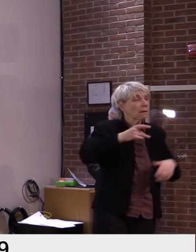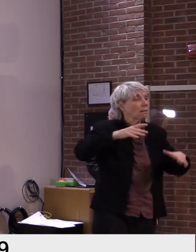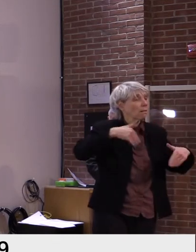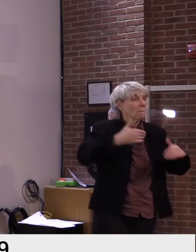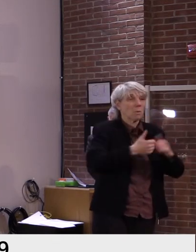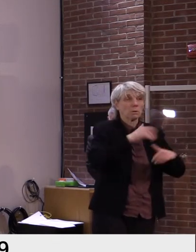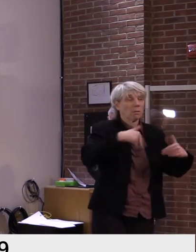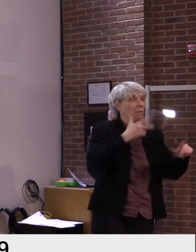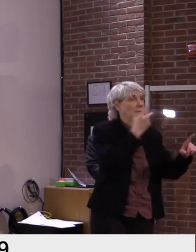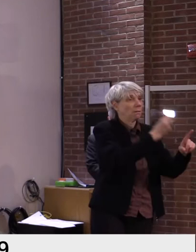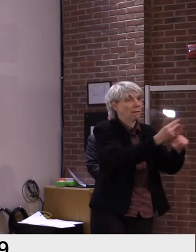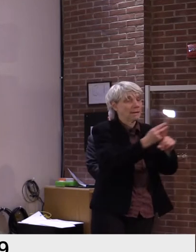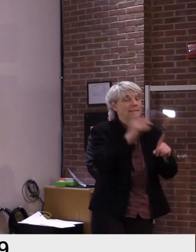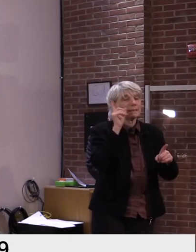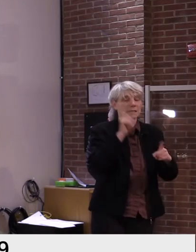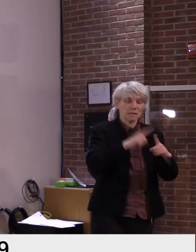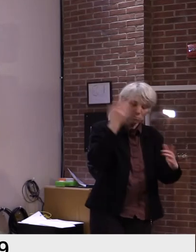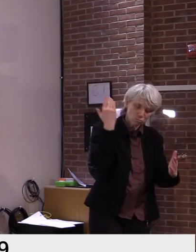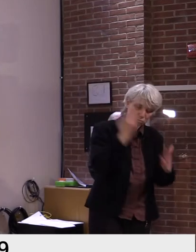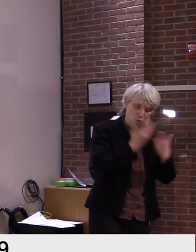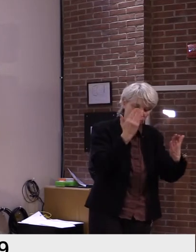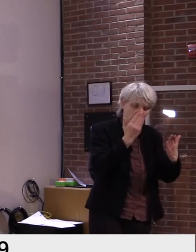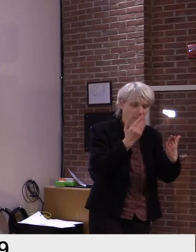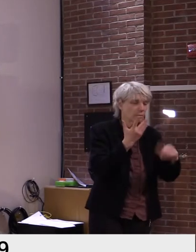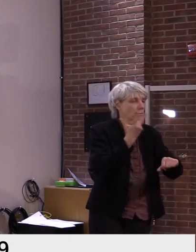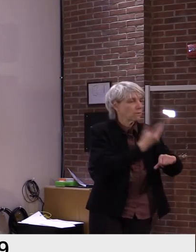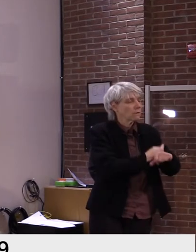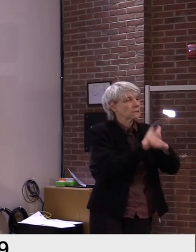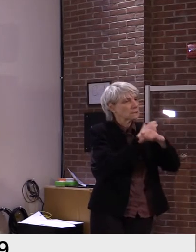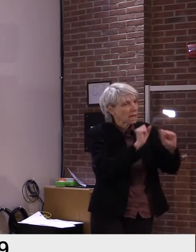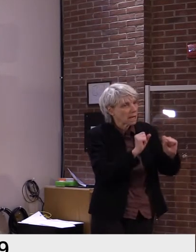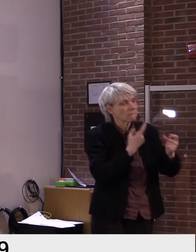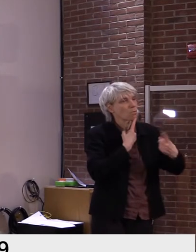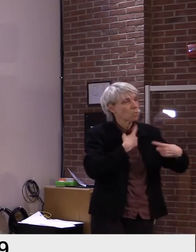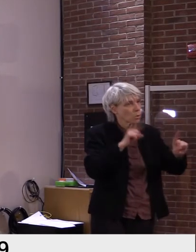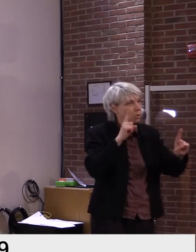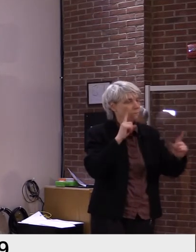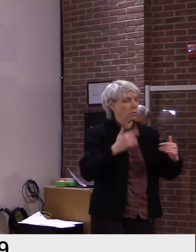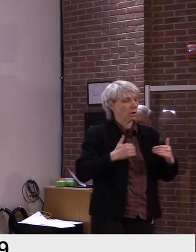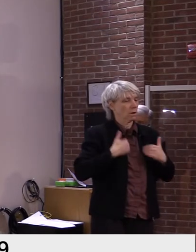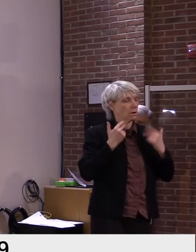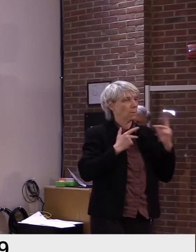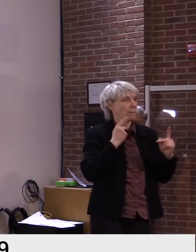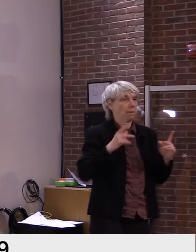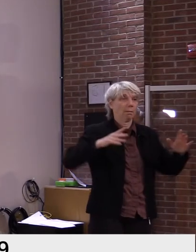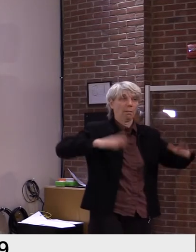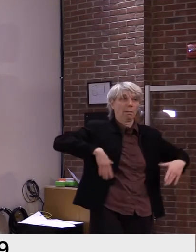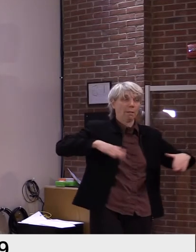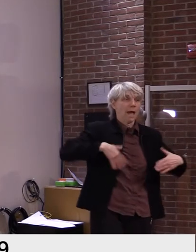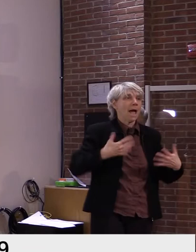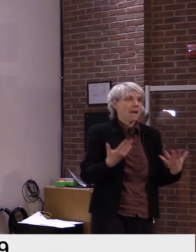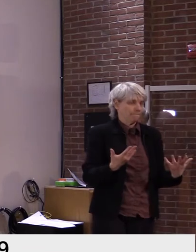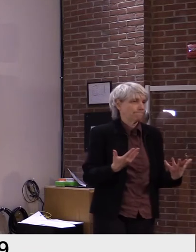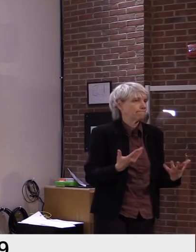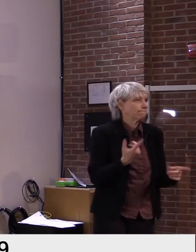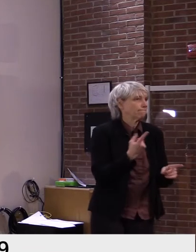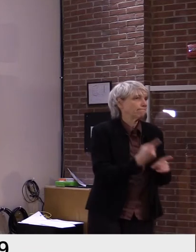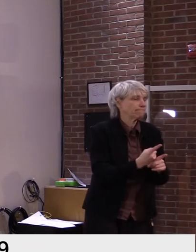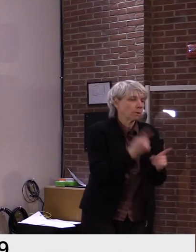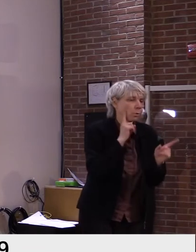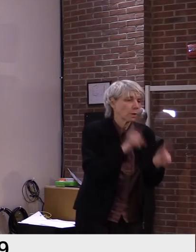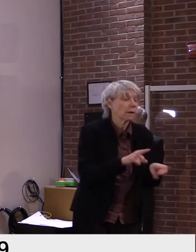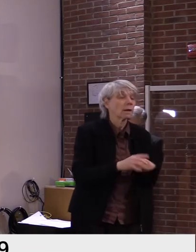there's a vaccination that is suitable for that population. So again, I